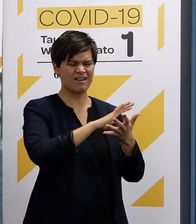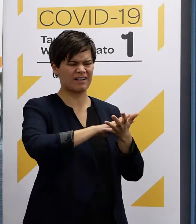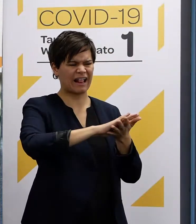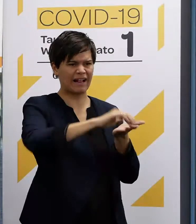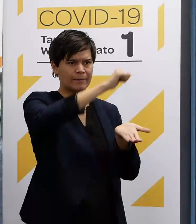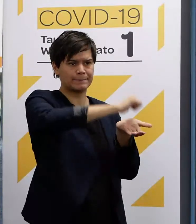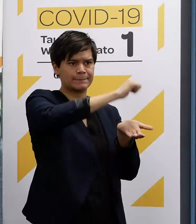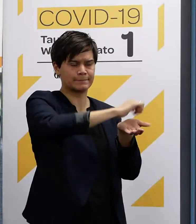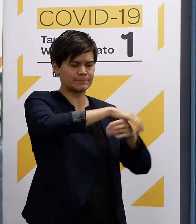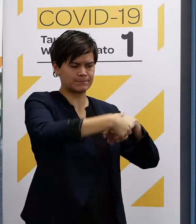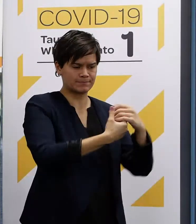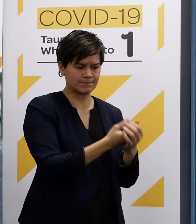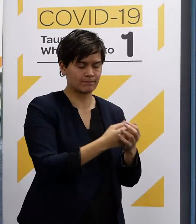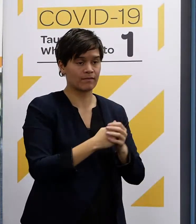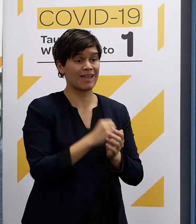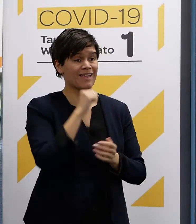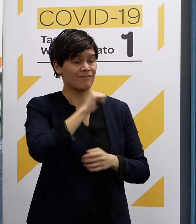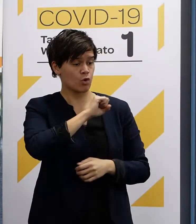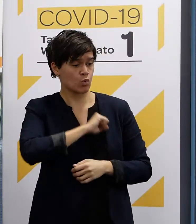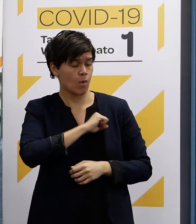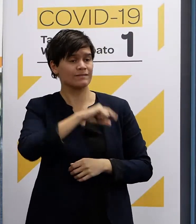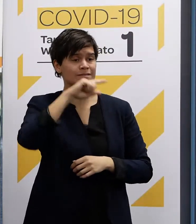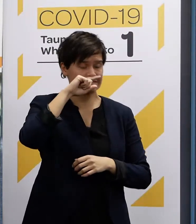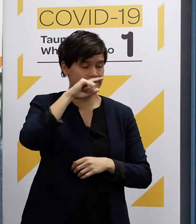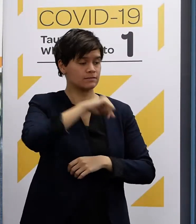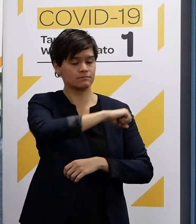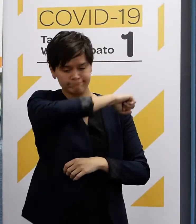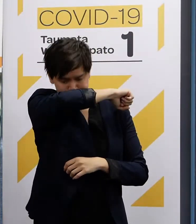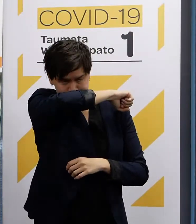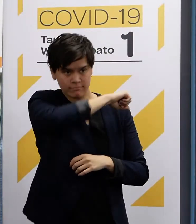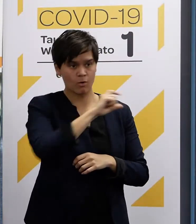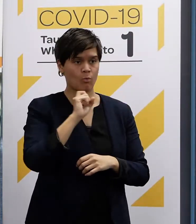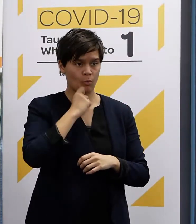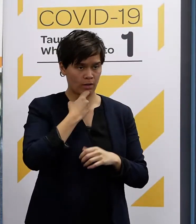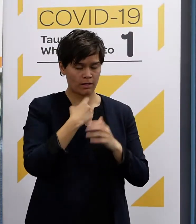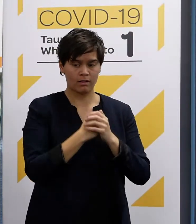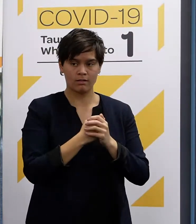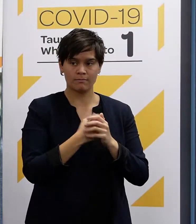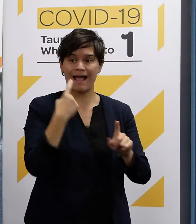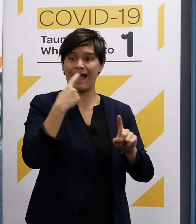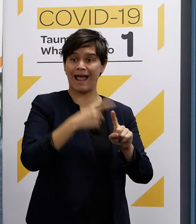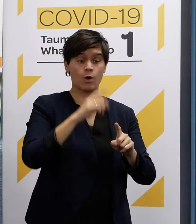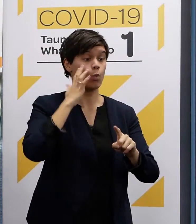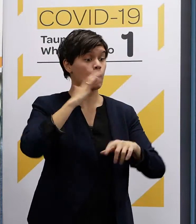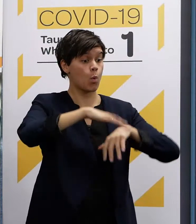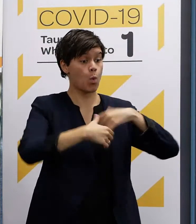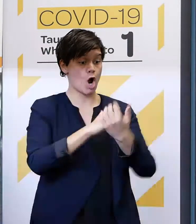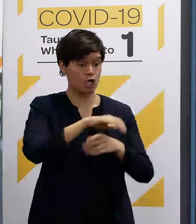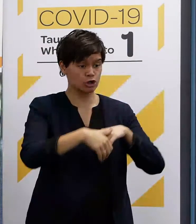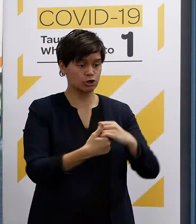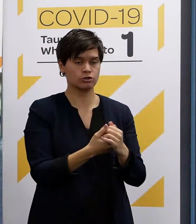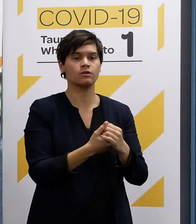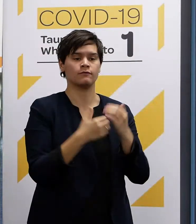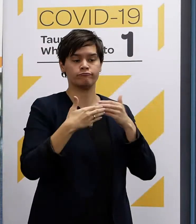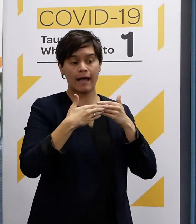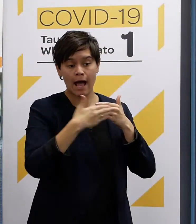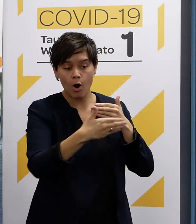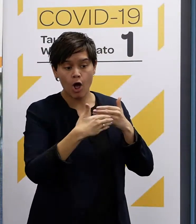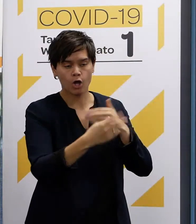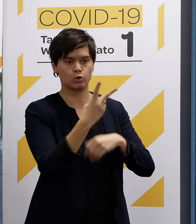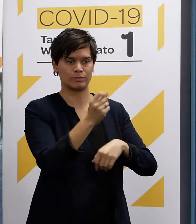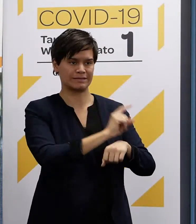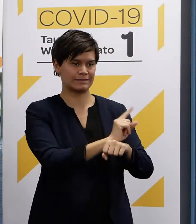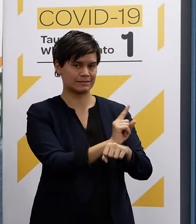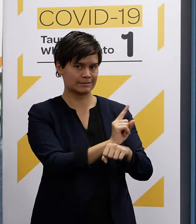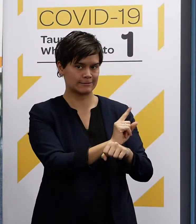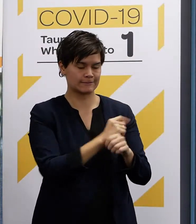or sneezing into tissues or their elbows, and washing their hands with soap and water for 20 seconds or clean with hand sanitizer.